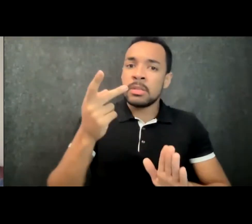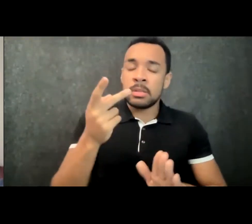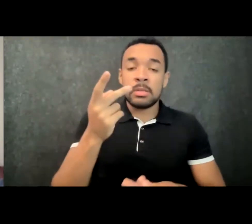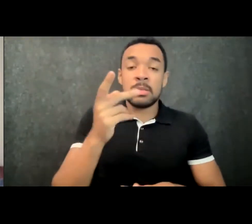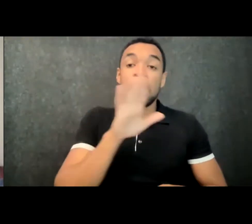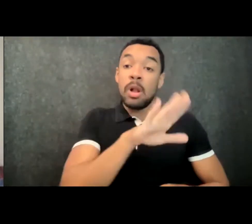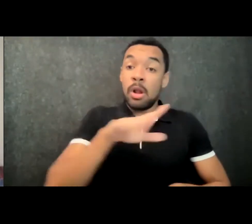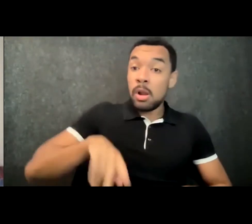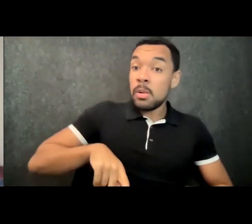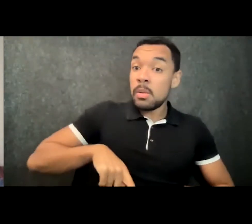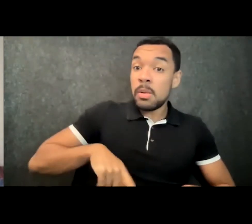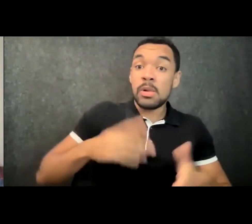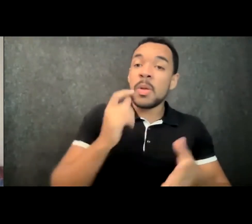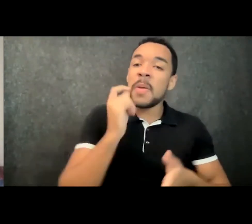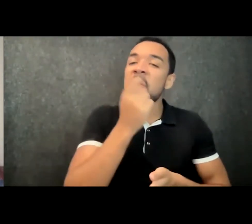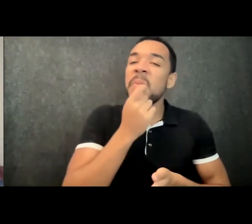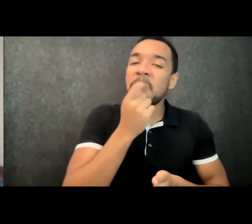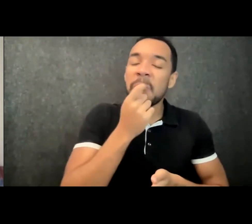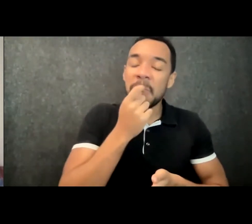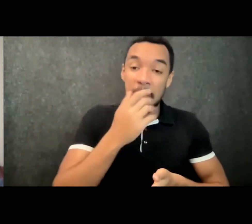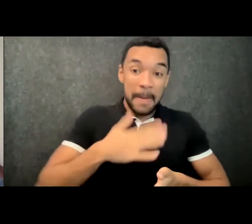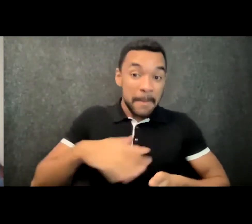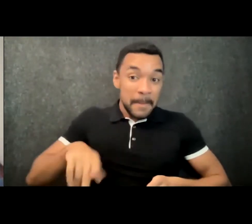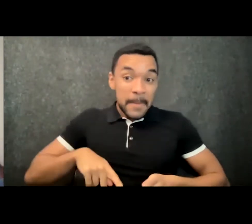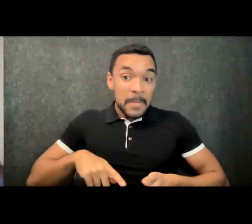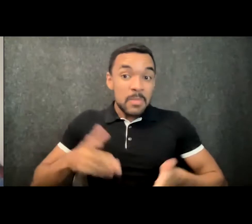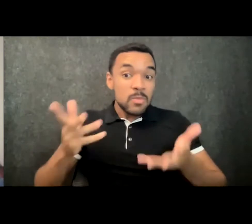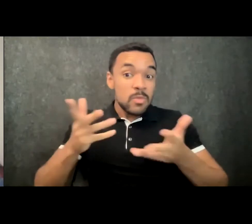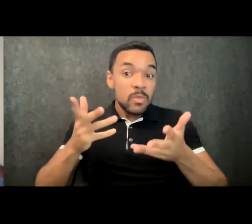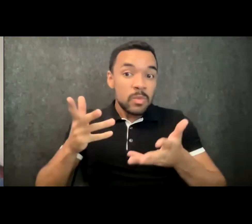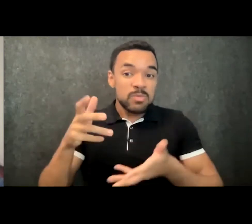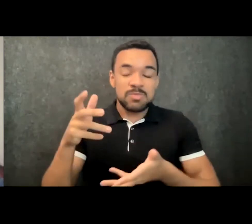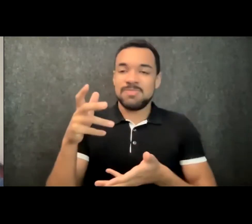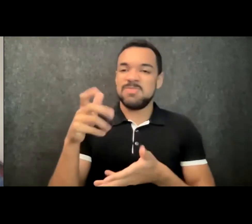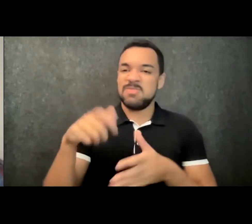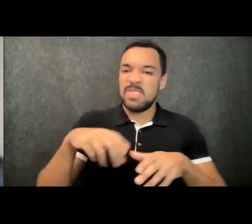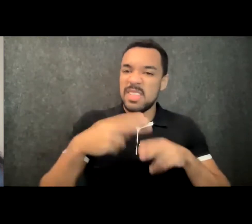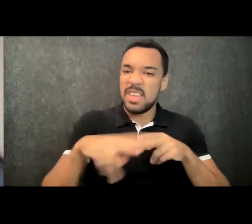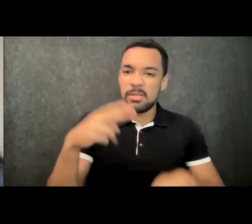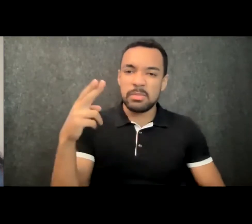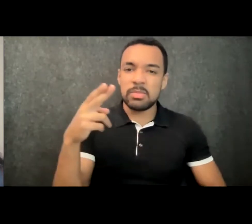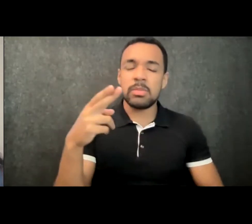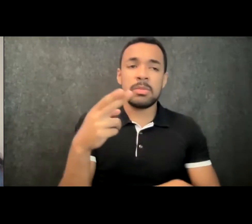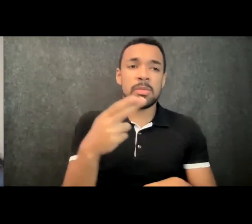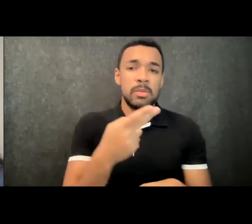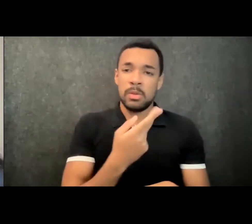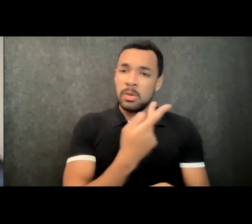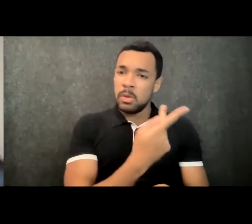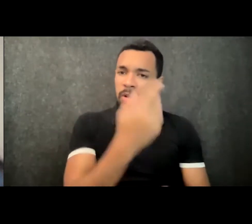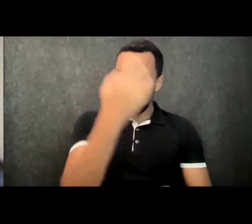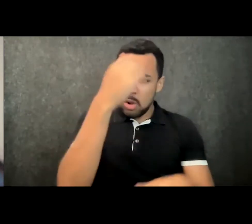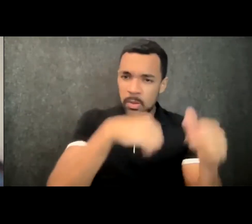a pocket knife. She and I know each other. I want us both to live.